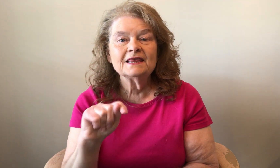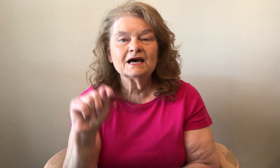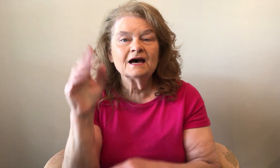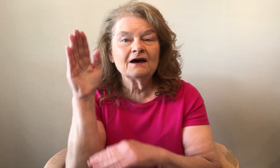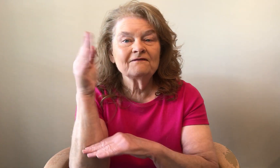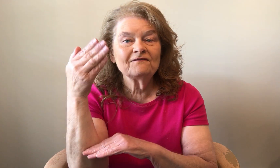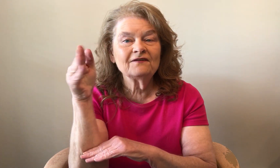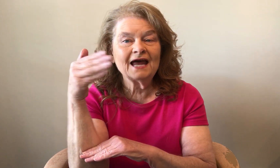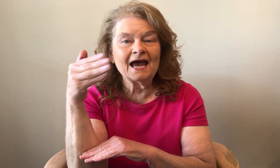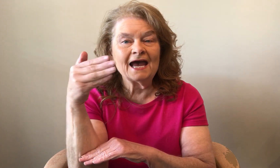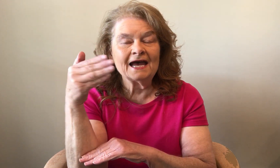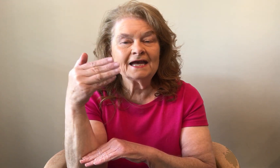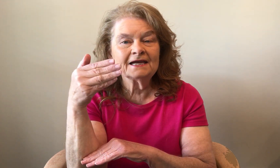The flag.